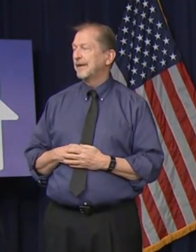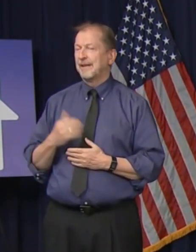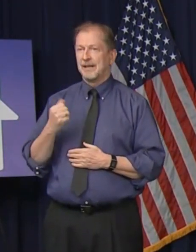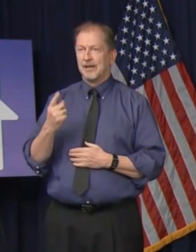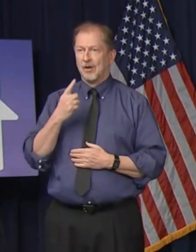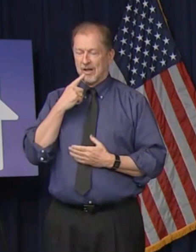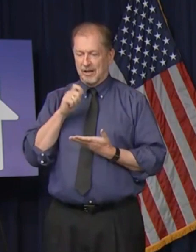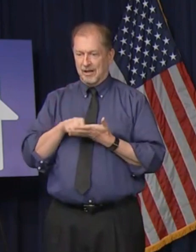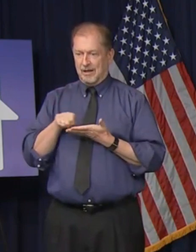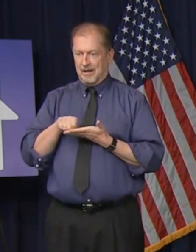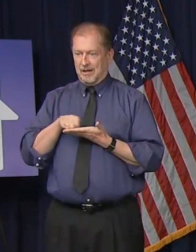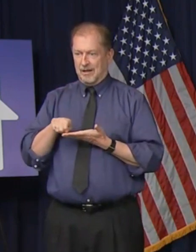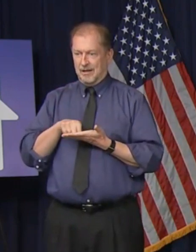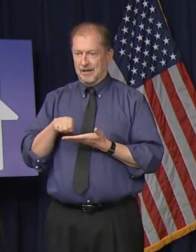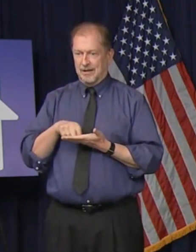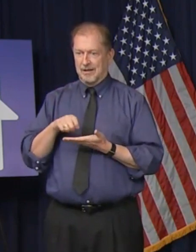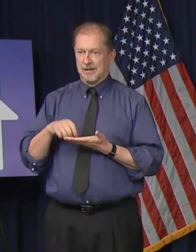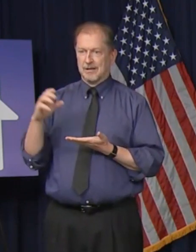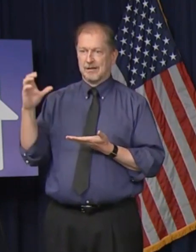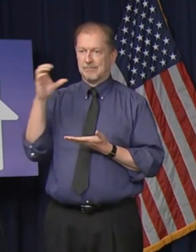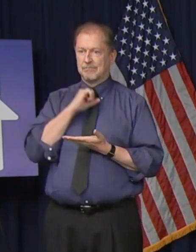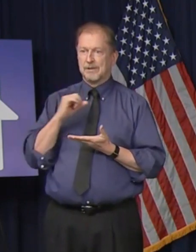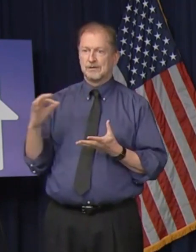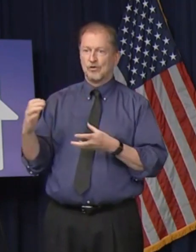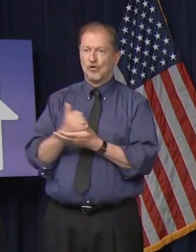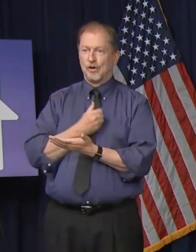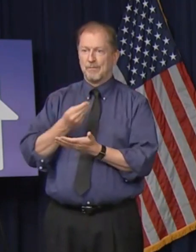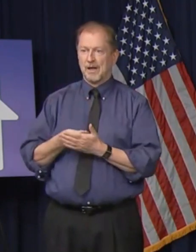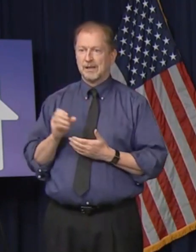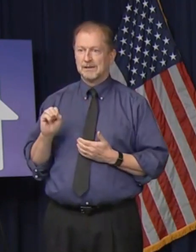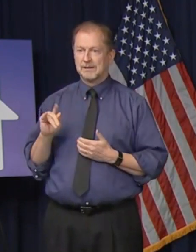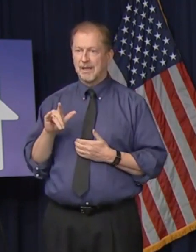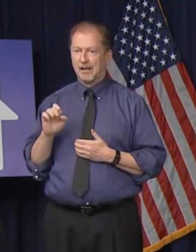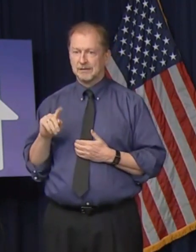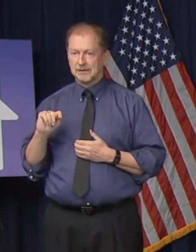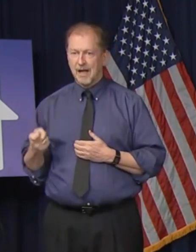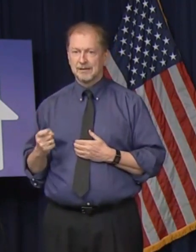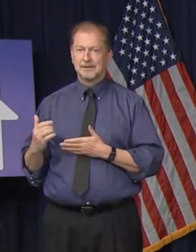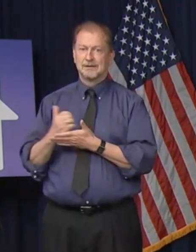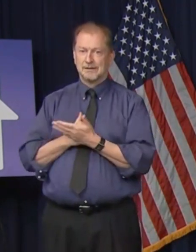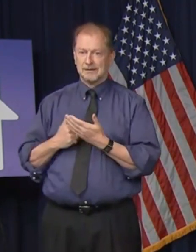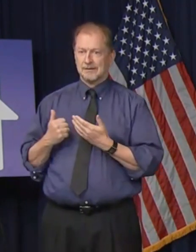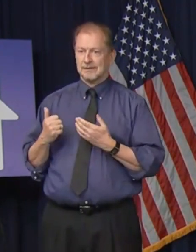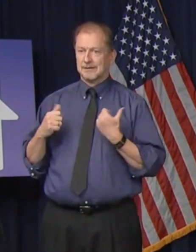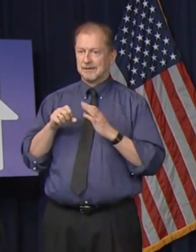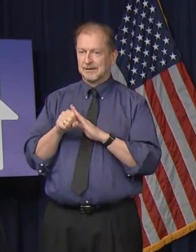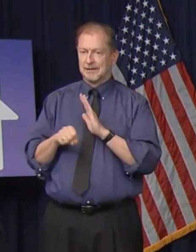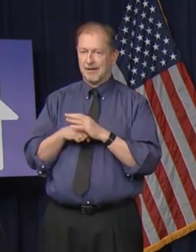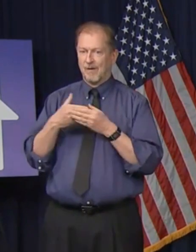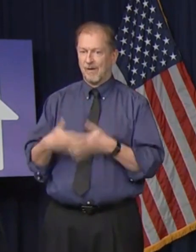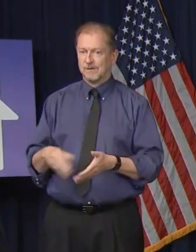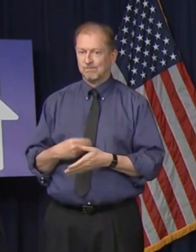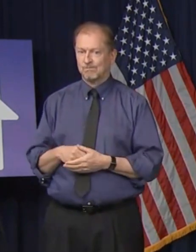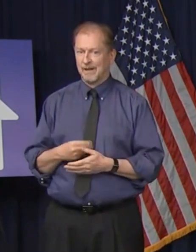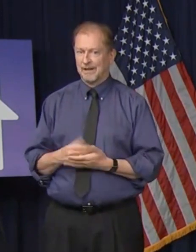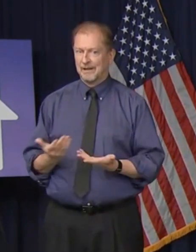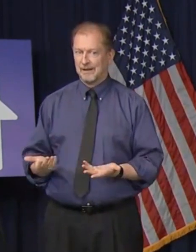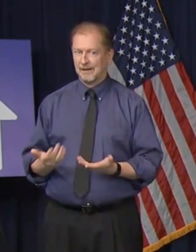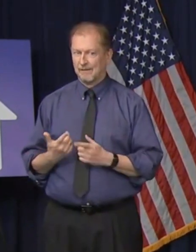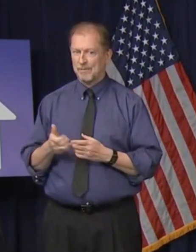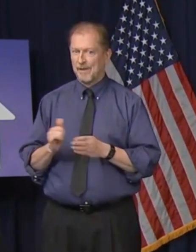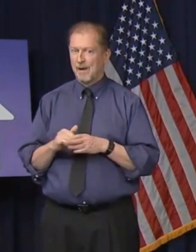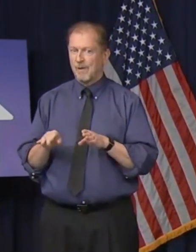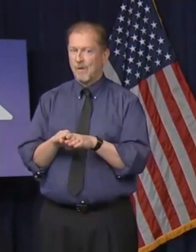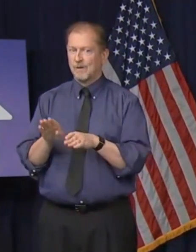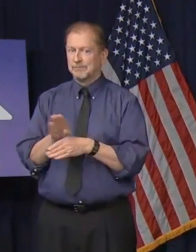the state is missing out on with all of these closed businesses? Well, we did talk about this in a prior press conference. So